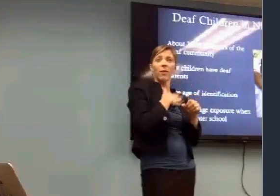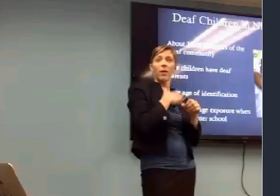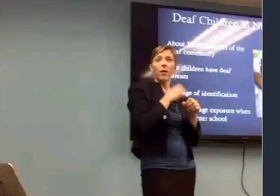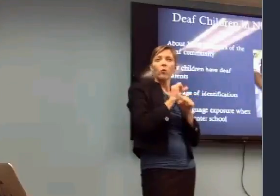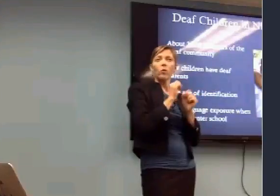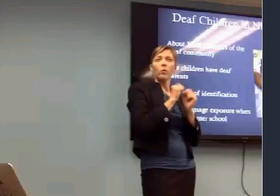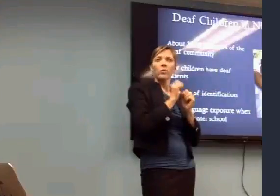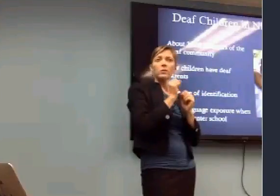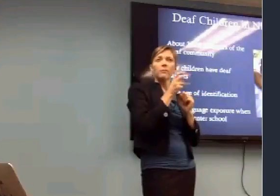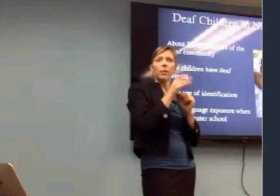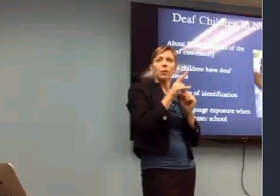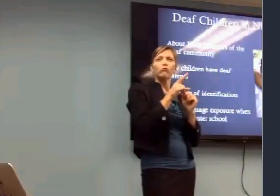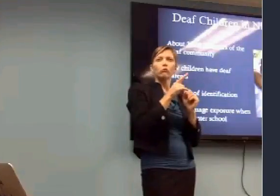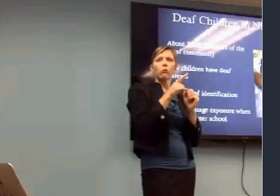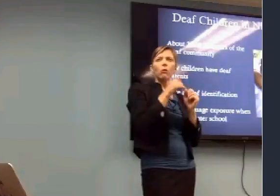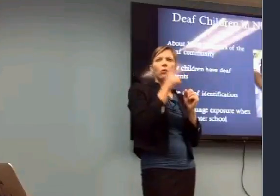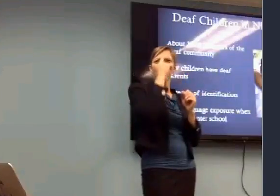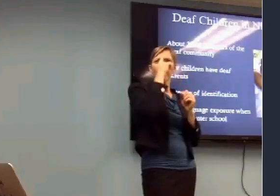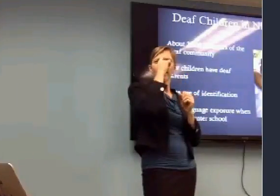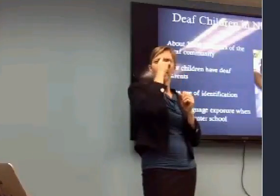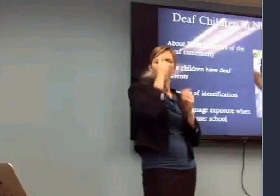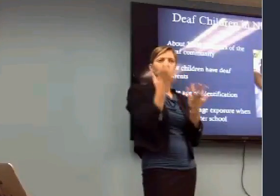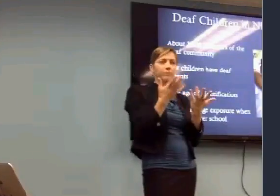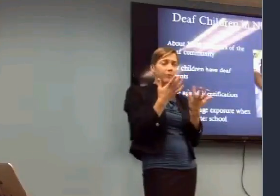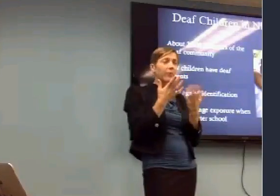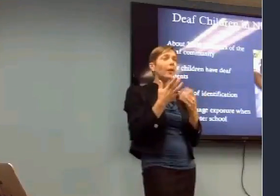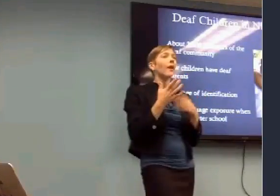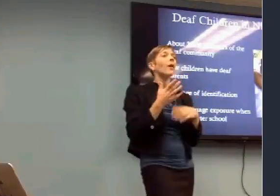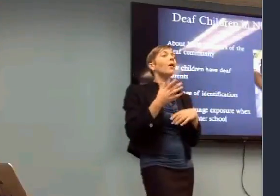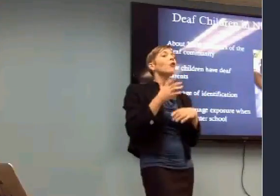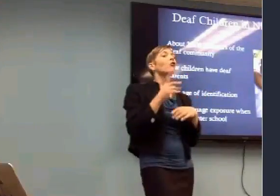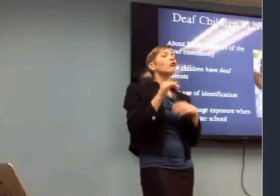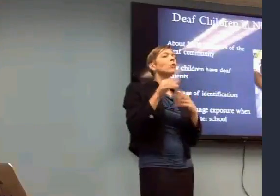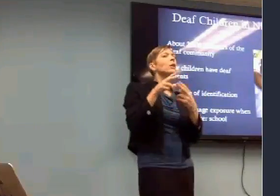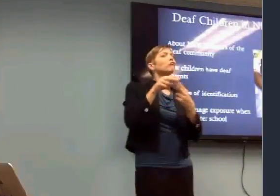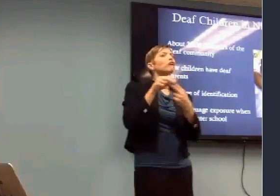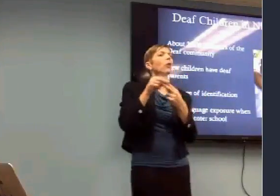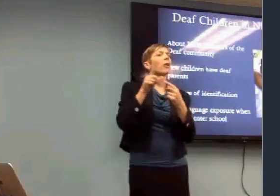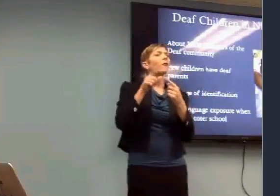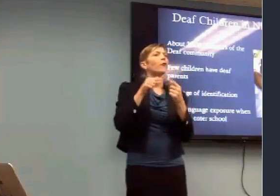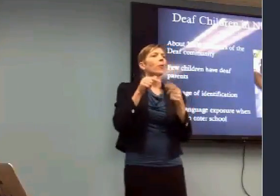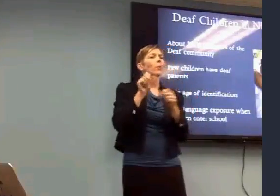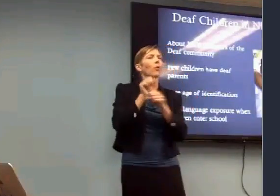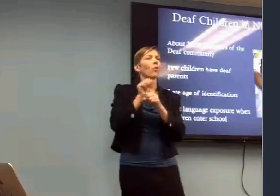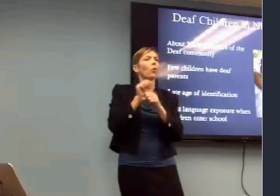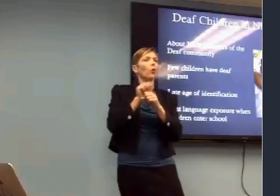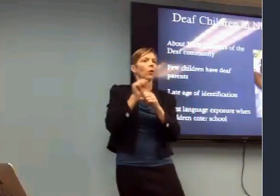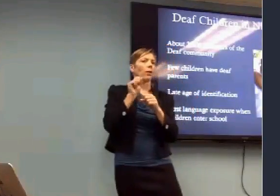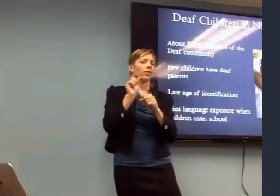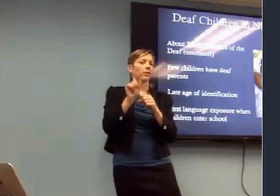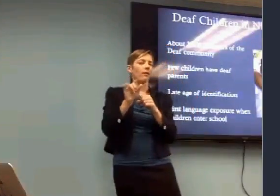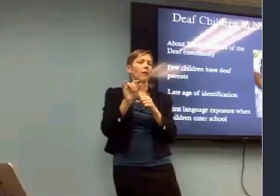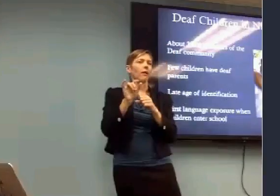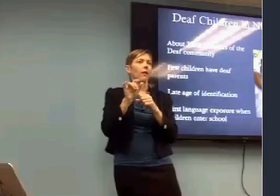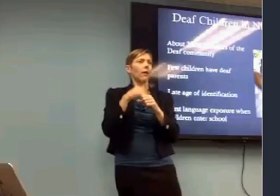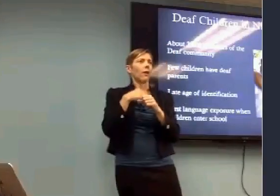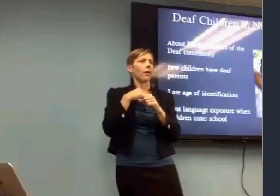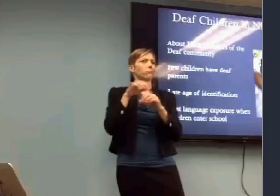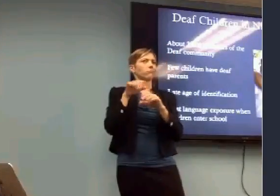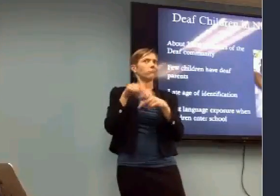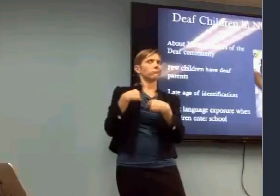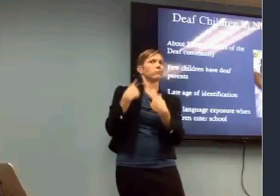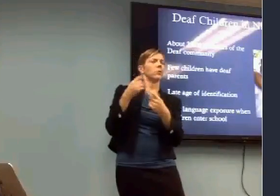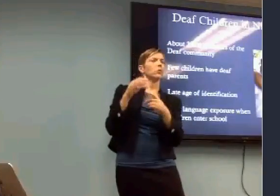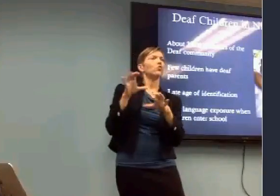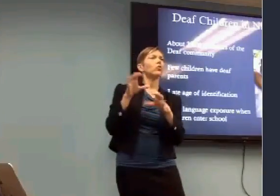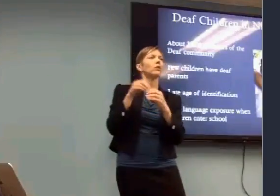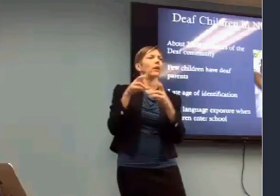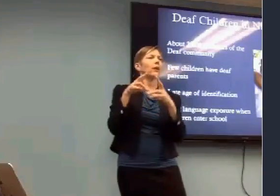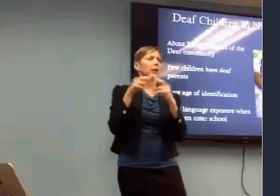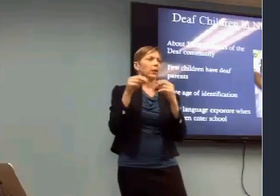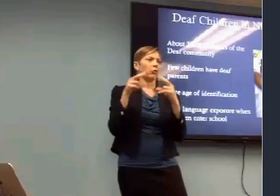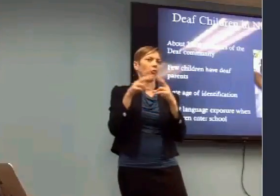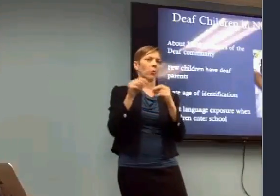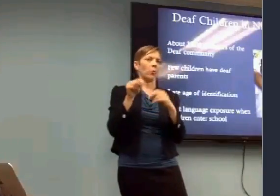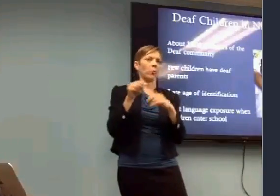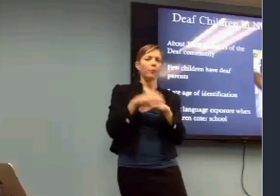So this work, my work with spatial cognition, really draws from the work that I've been doing